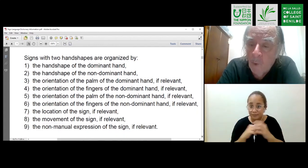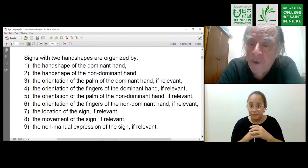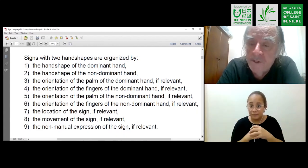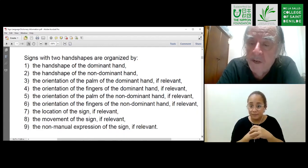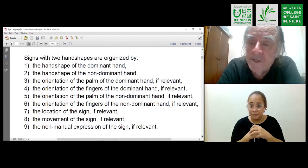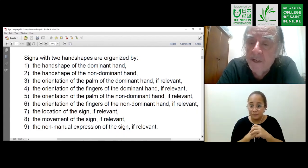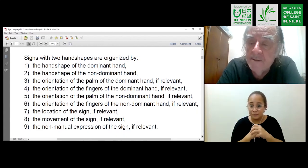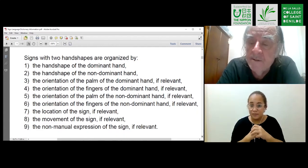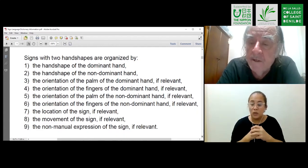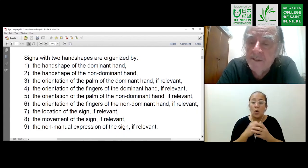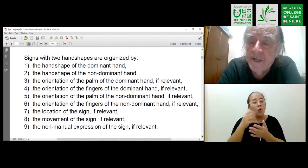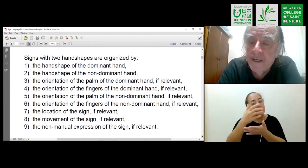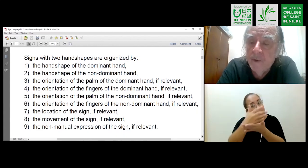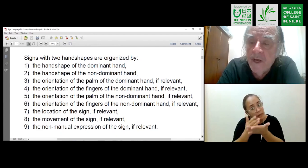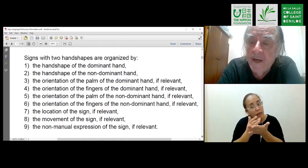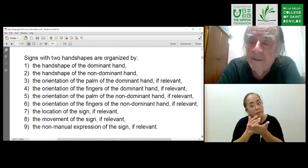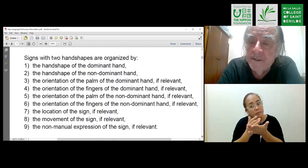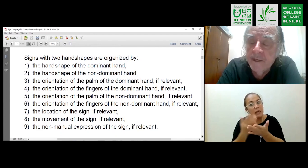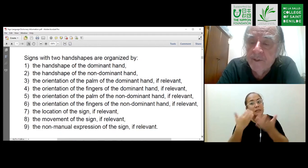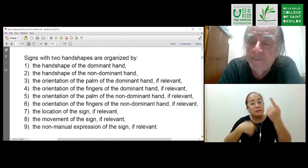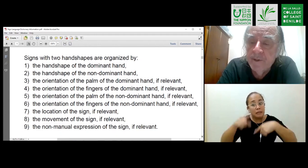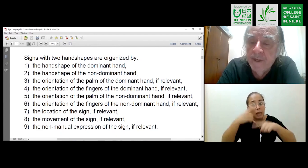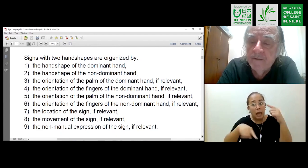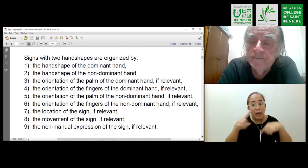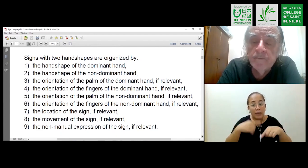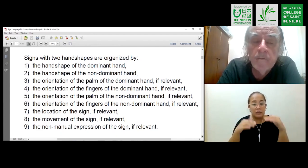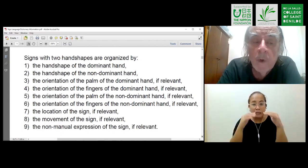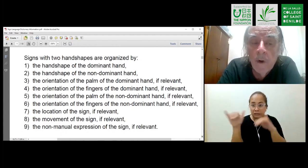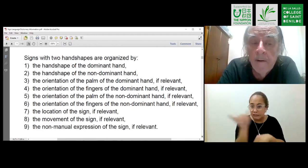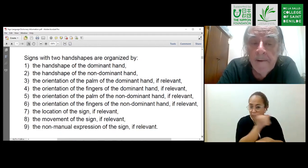Or some signs are the same, you can't distinguish between them?